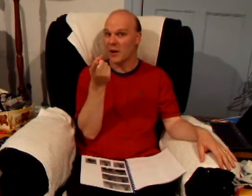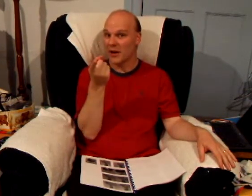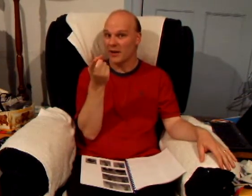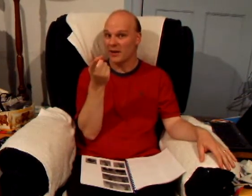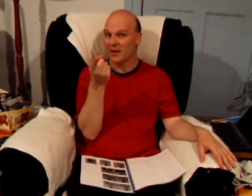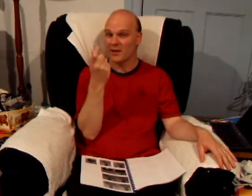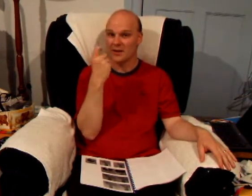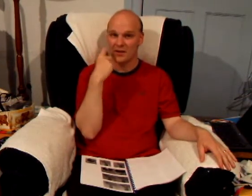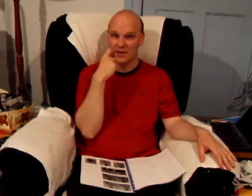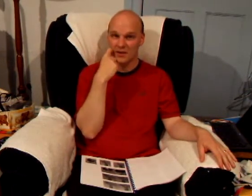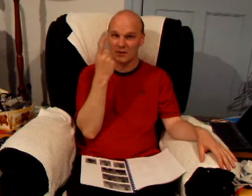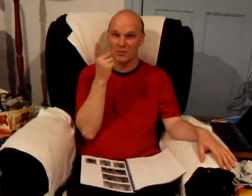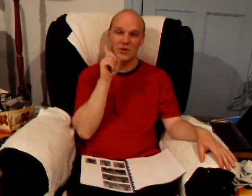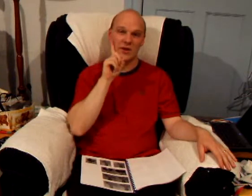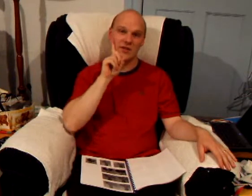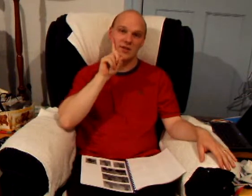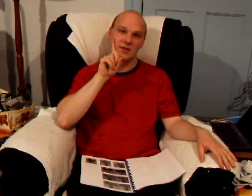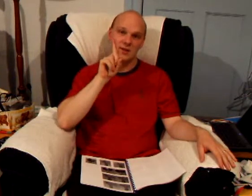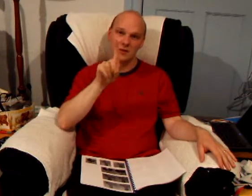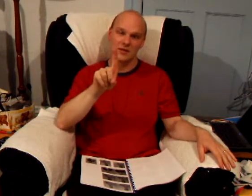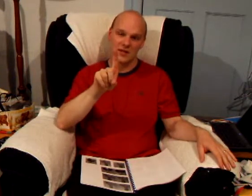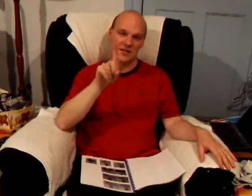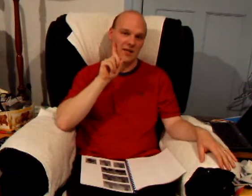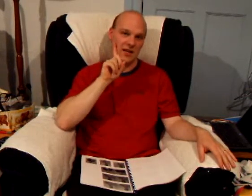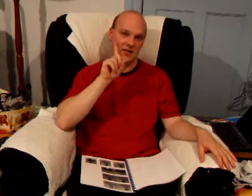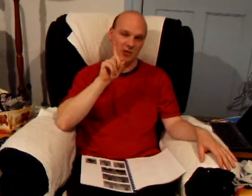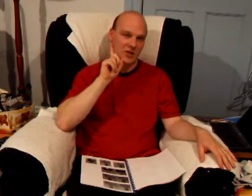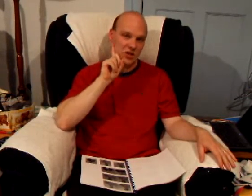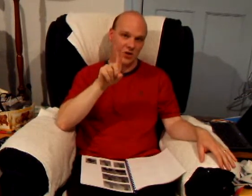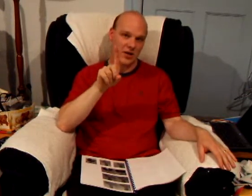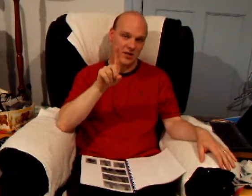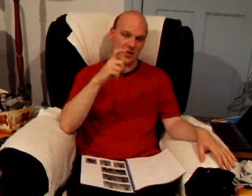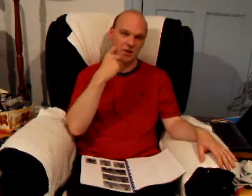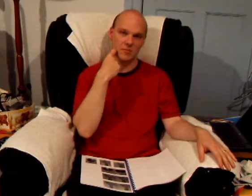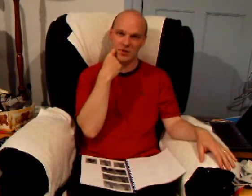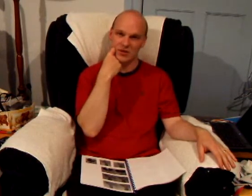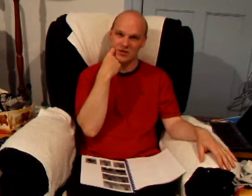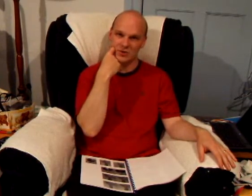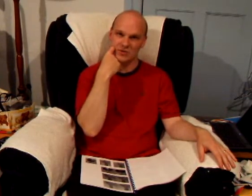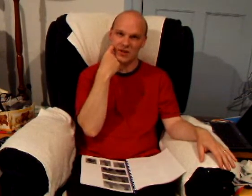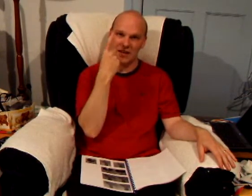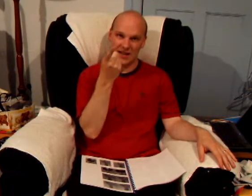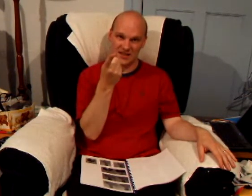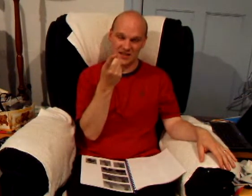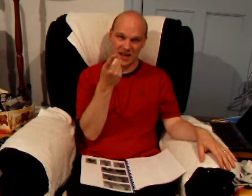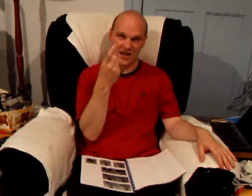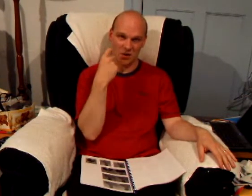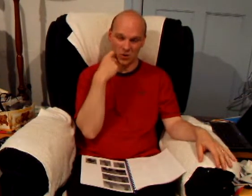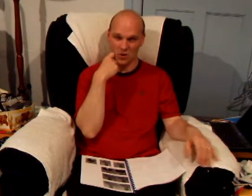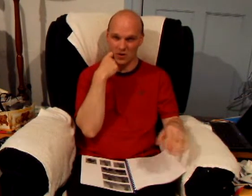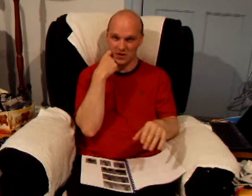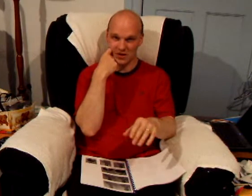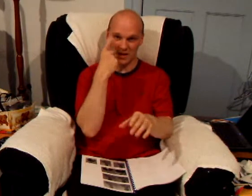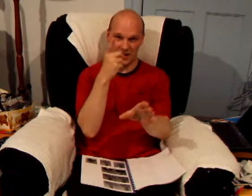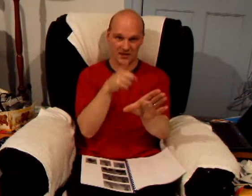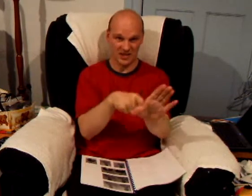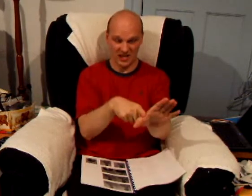way. Whereas yesterday's always straight, but sort of the next day or next